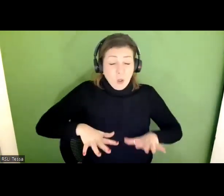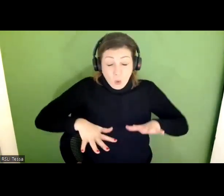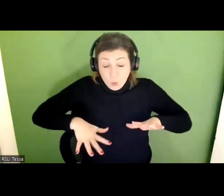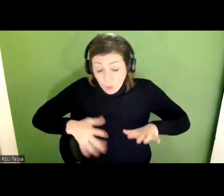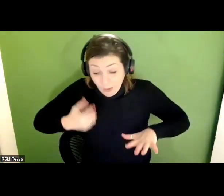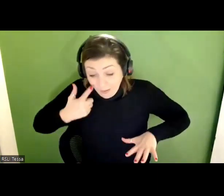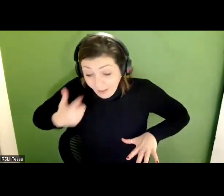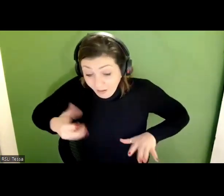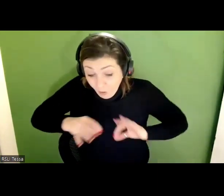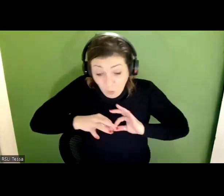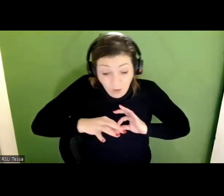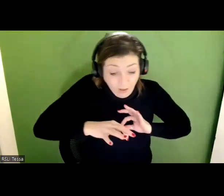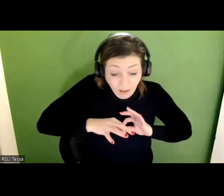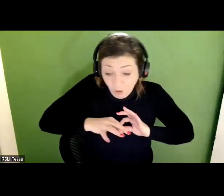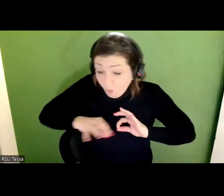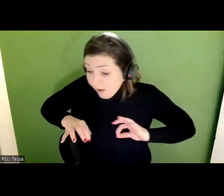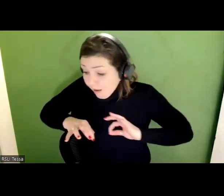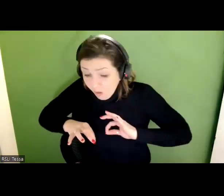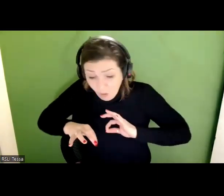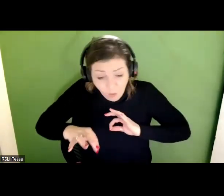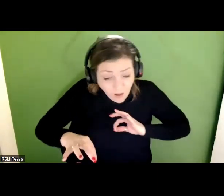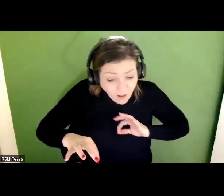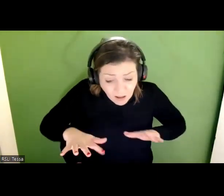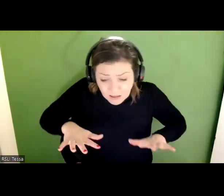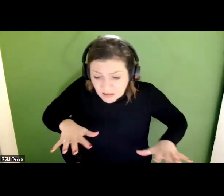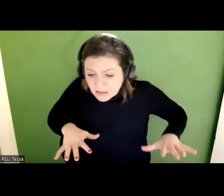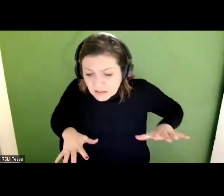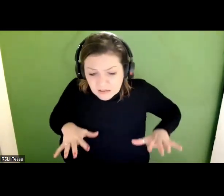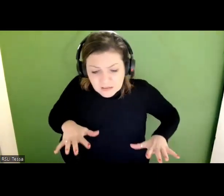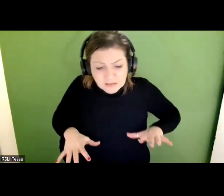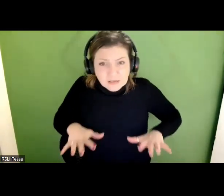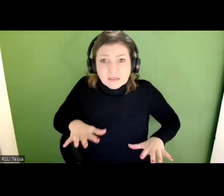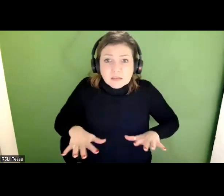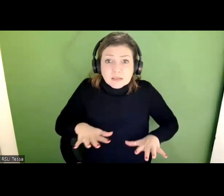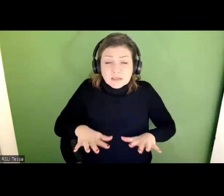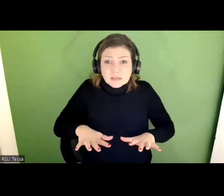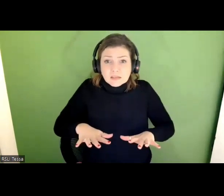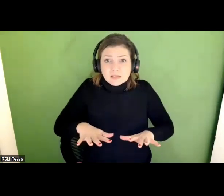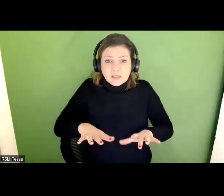of electric wires that snake through the ground like a